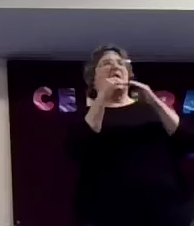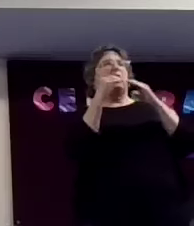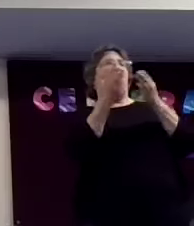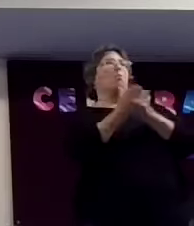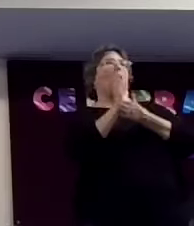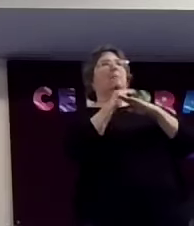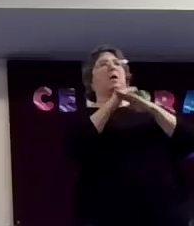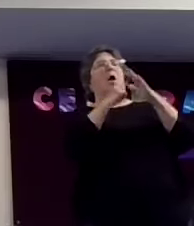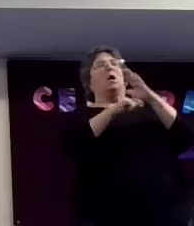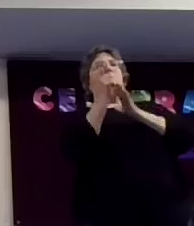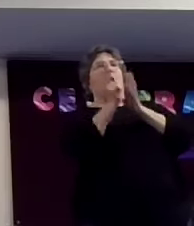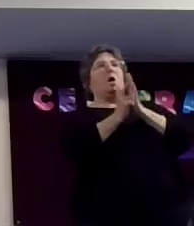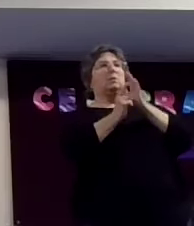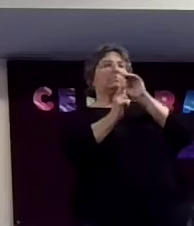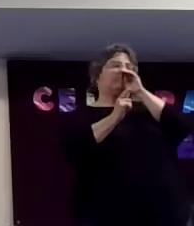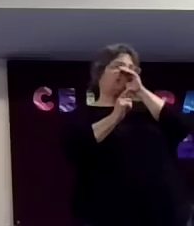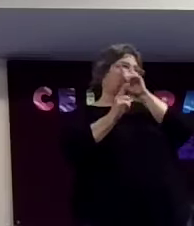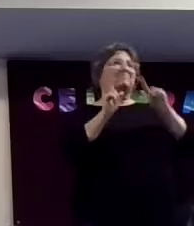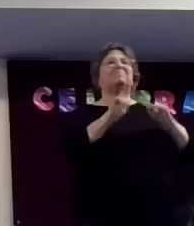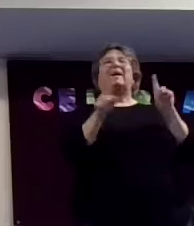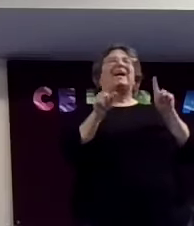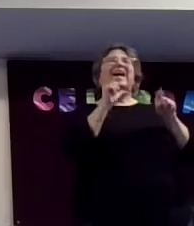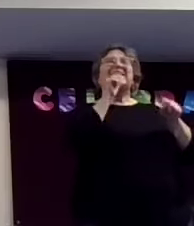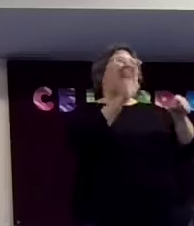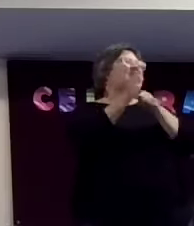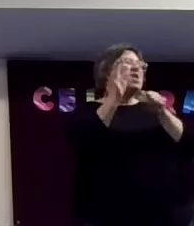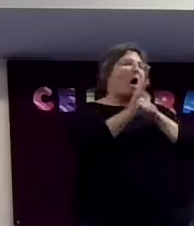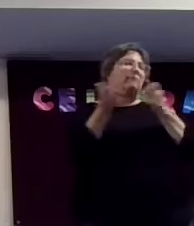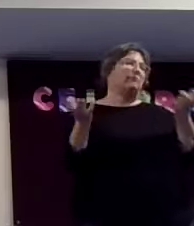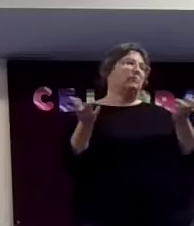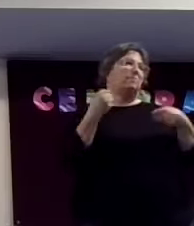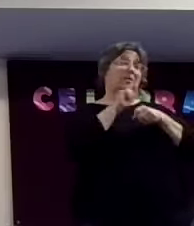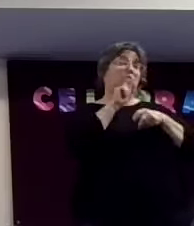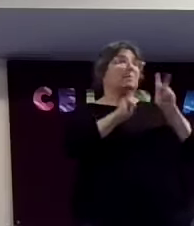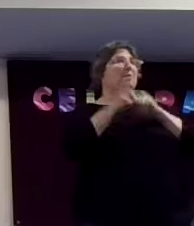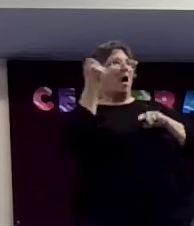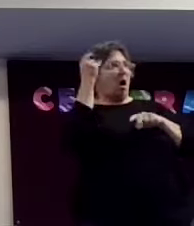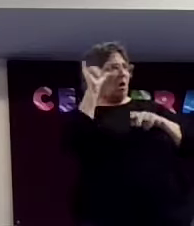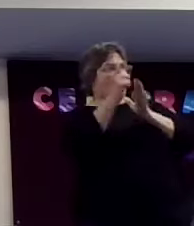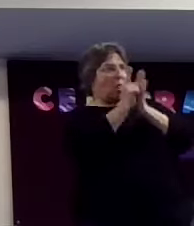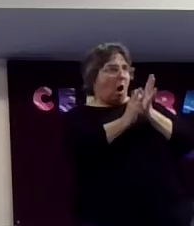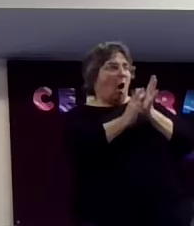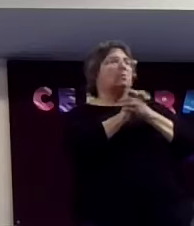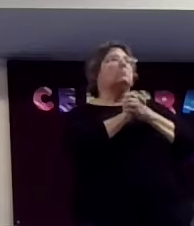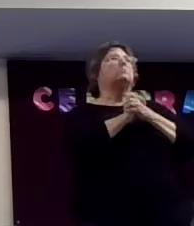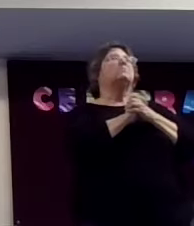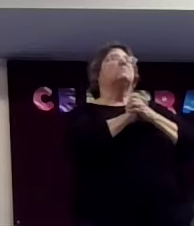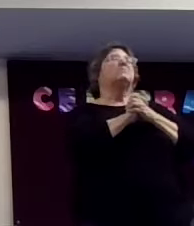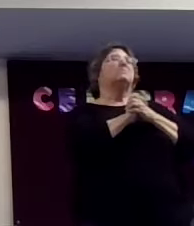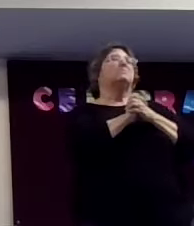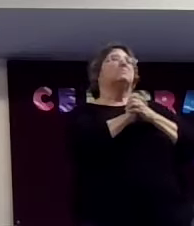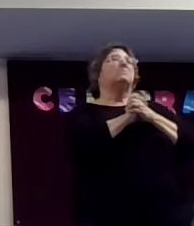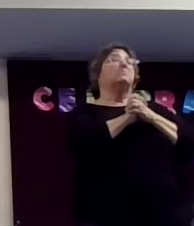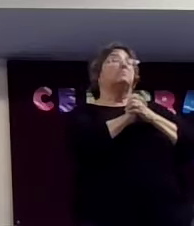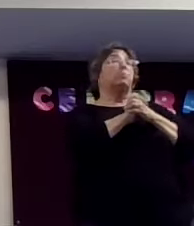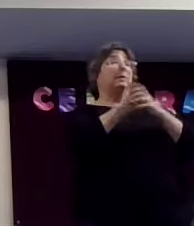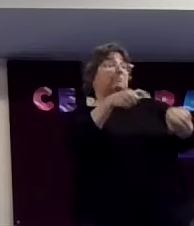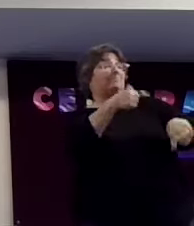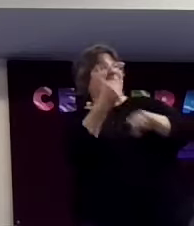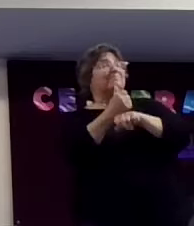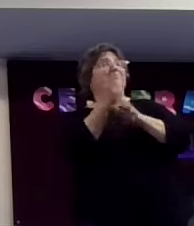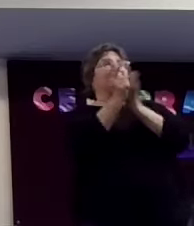rights protection under the law. But it's never enough. We have to make sure people understand these laws and that we enact these